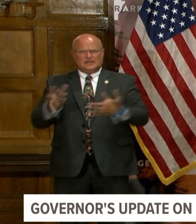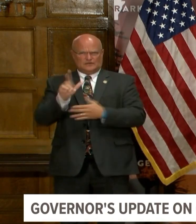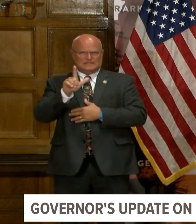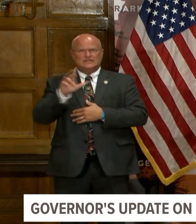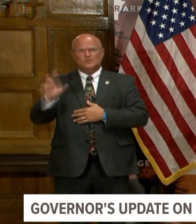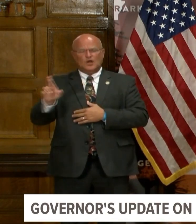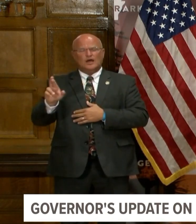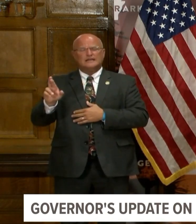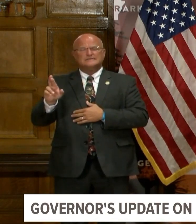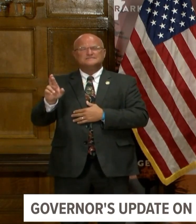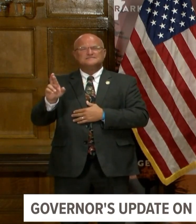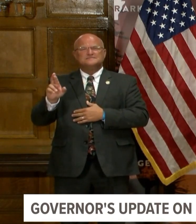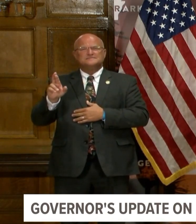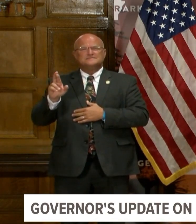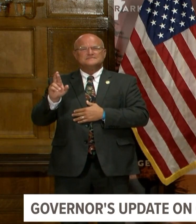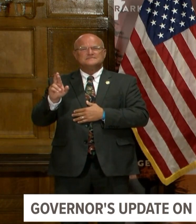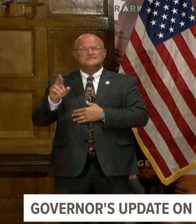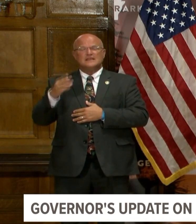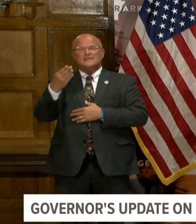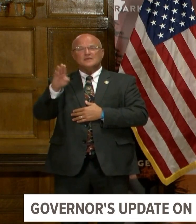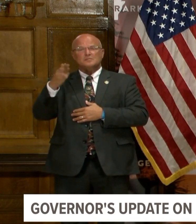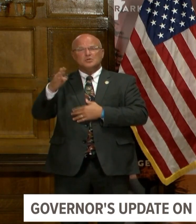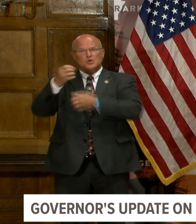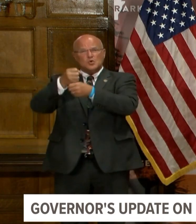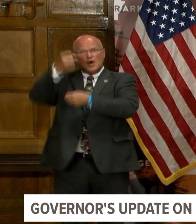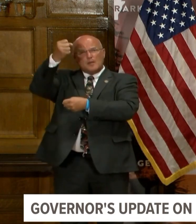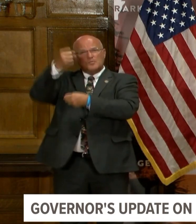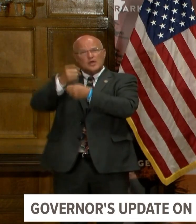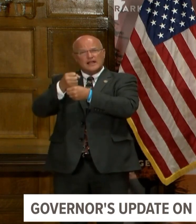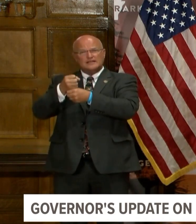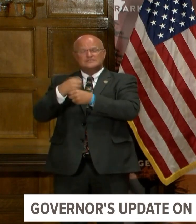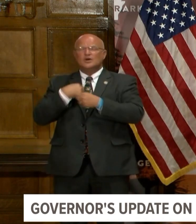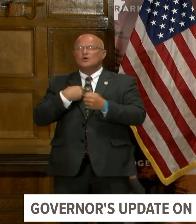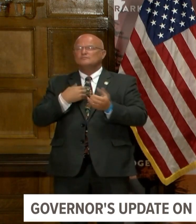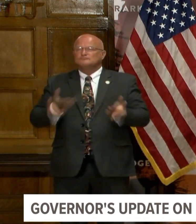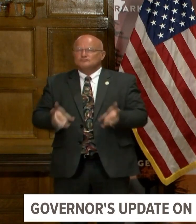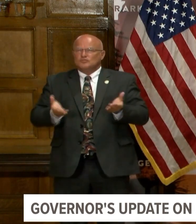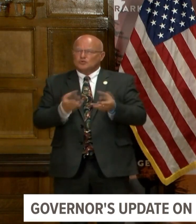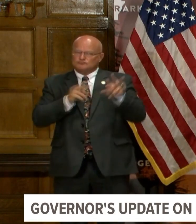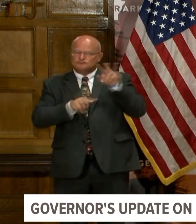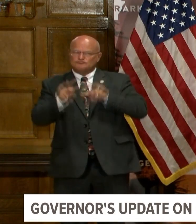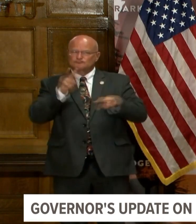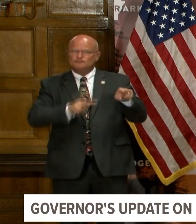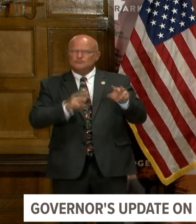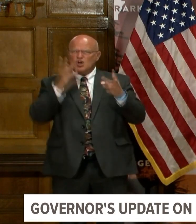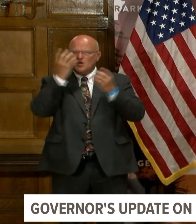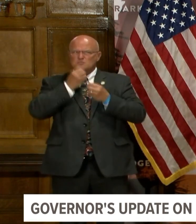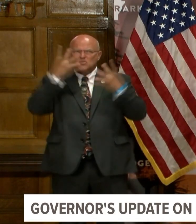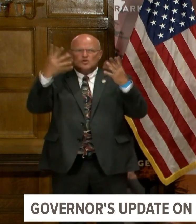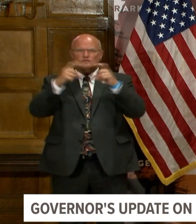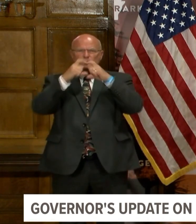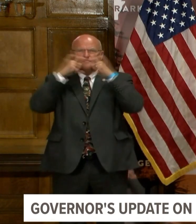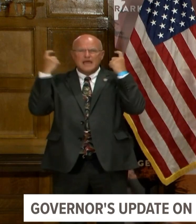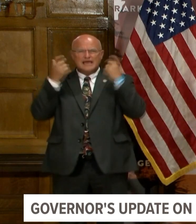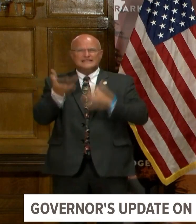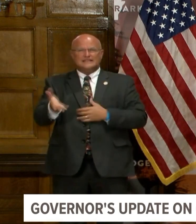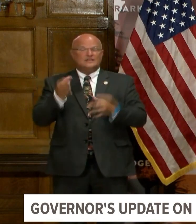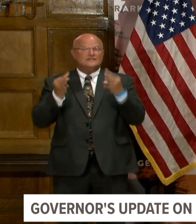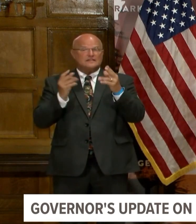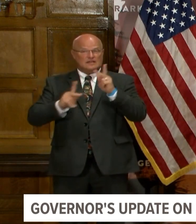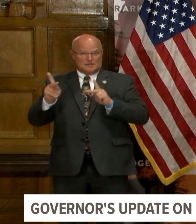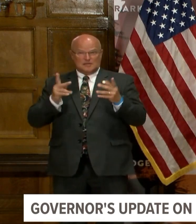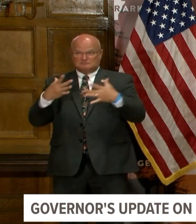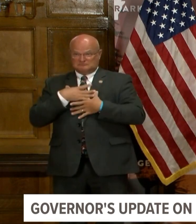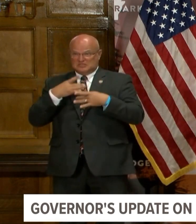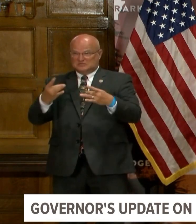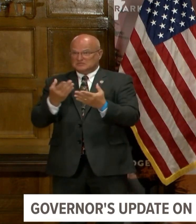It's the Blue Umbrella. So I encourage you all to take a look at that. It has some beautiful masks there if anybody is